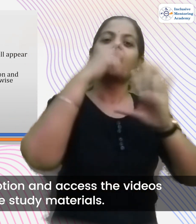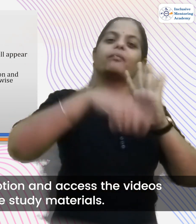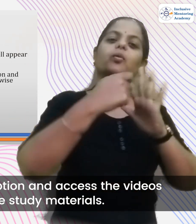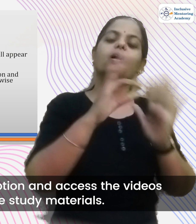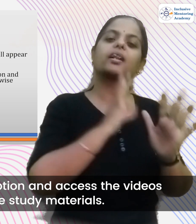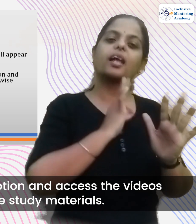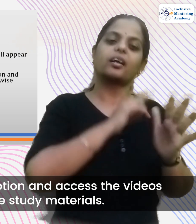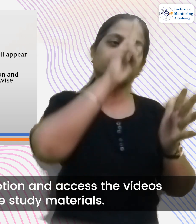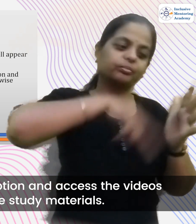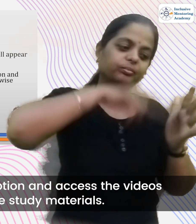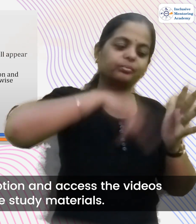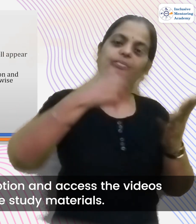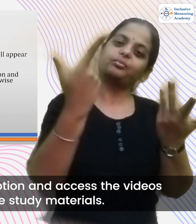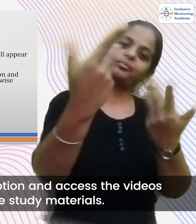chapter-wise study materials.